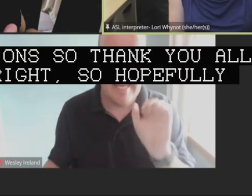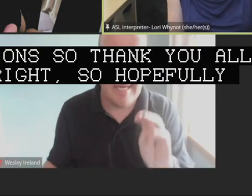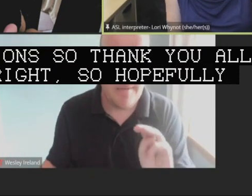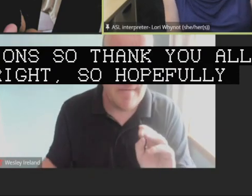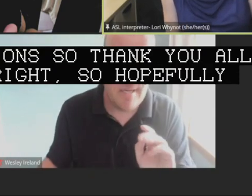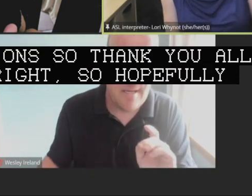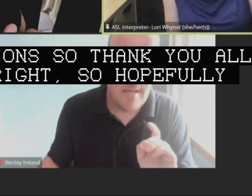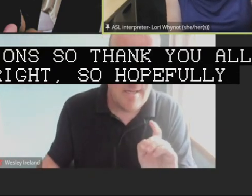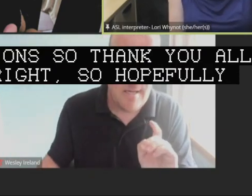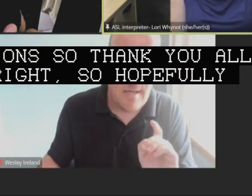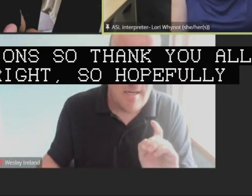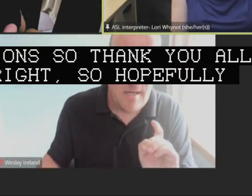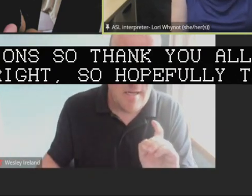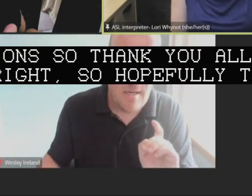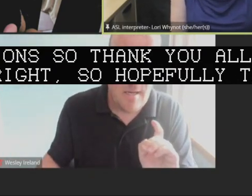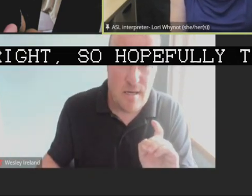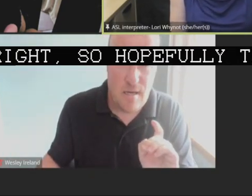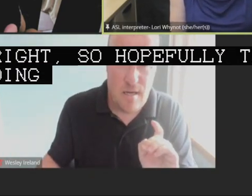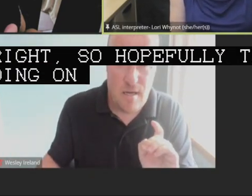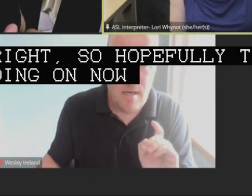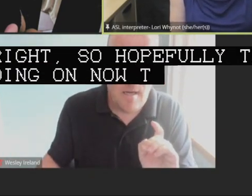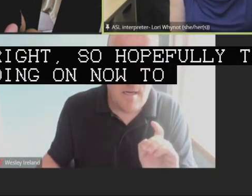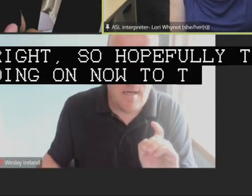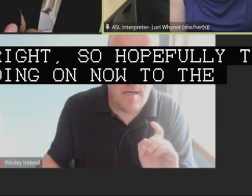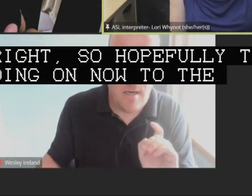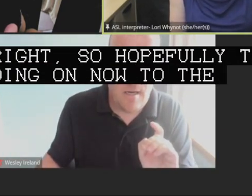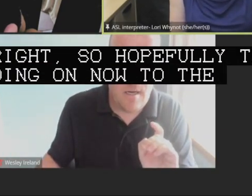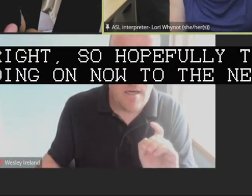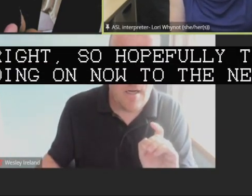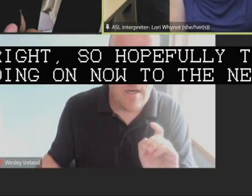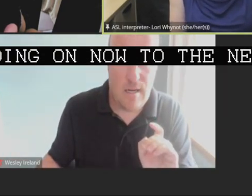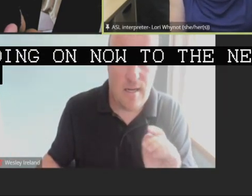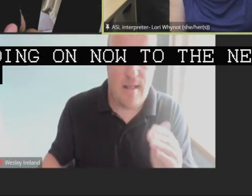we're gonna go on now to the next item on the agenda.